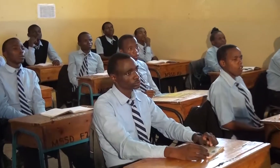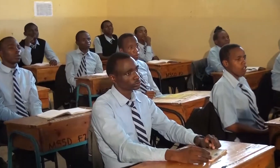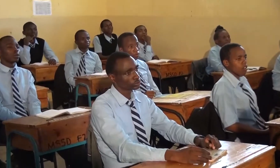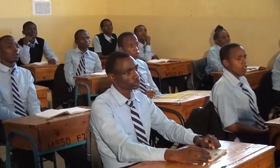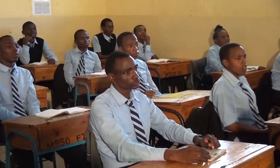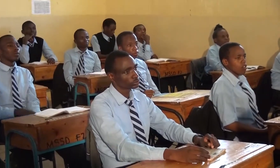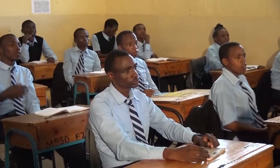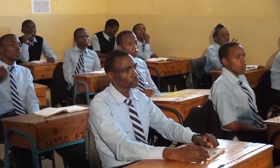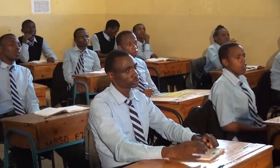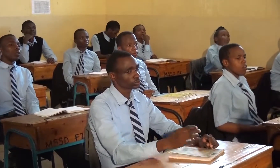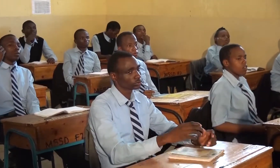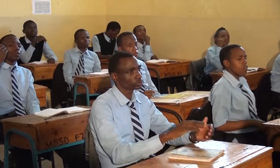what? For